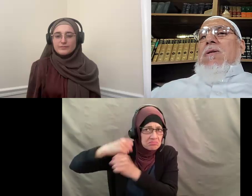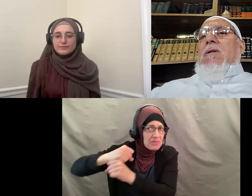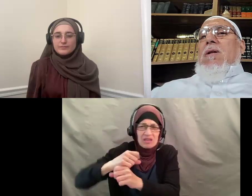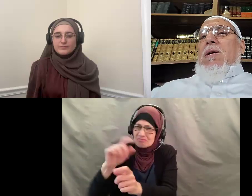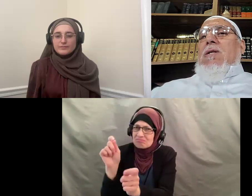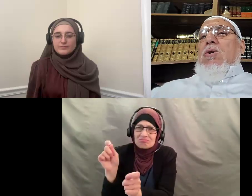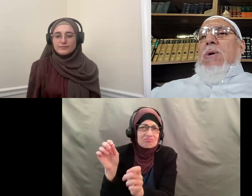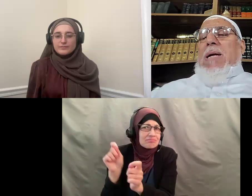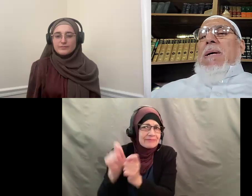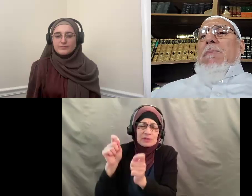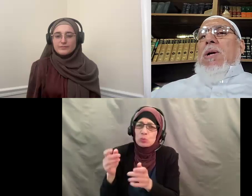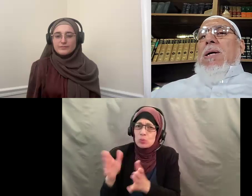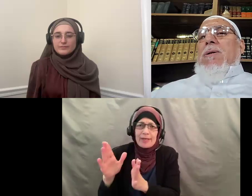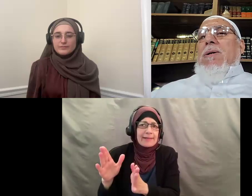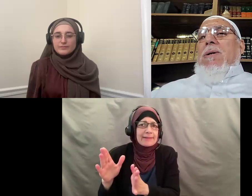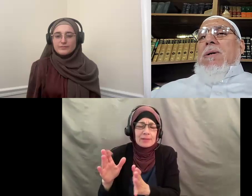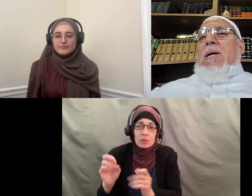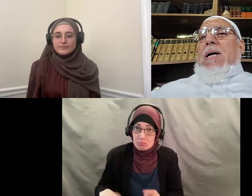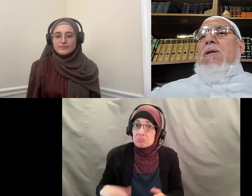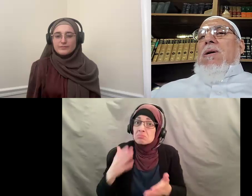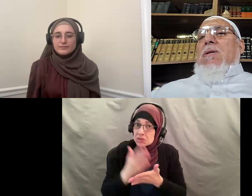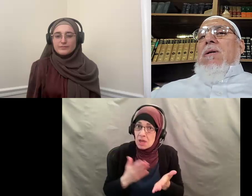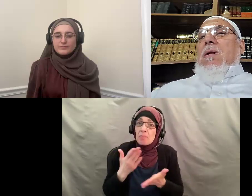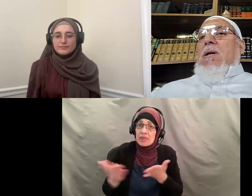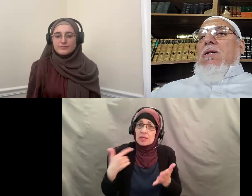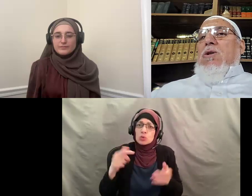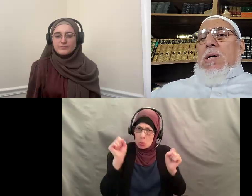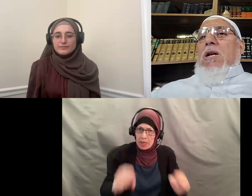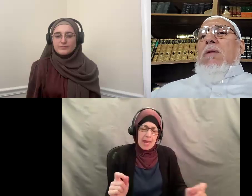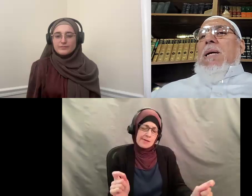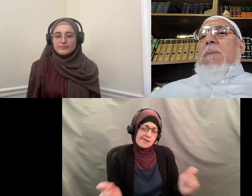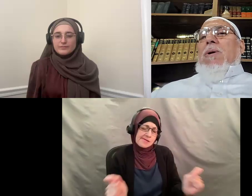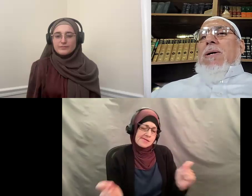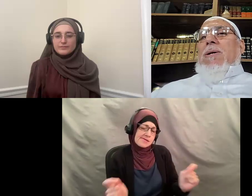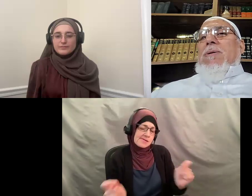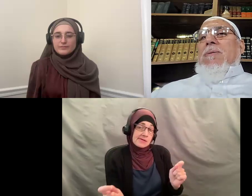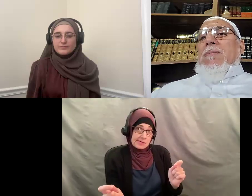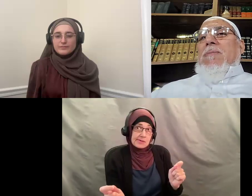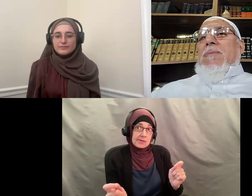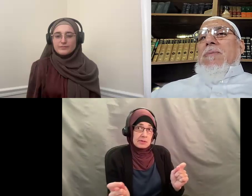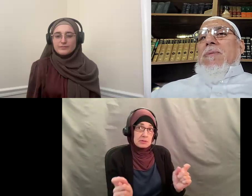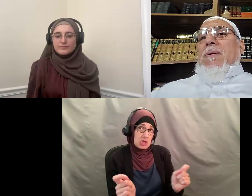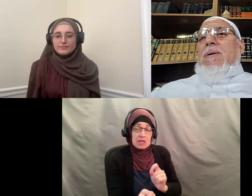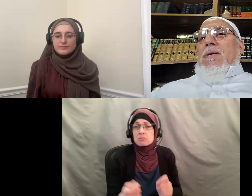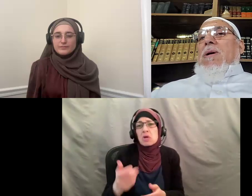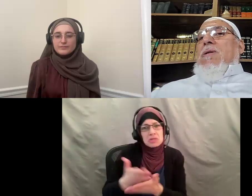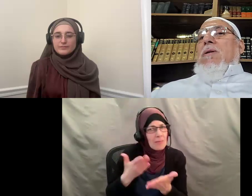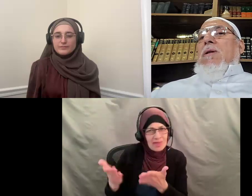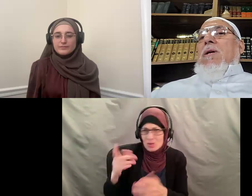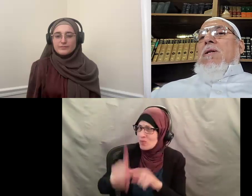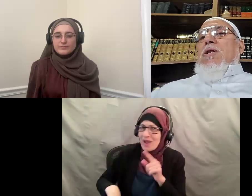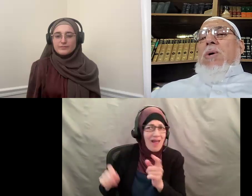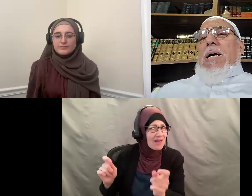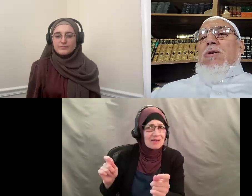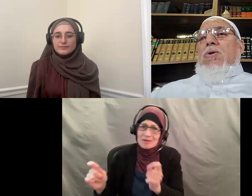There are certain things you can manipulate, and there are certain things you cannot manipulate. There are